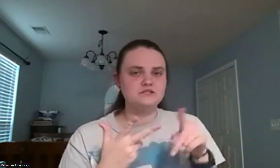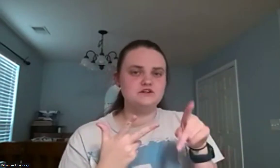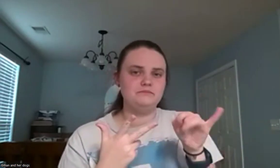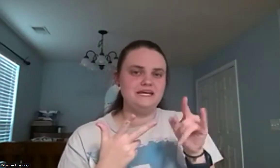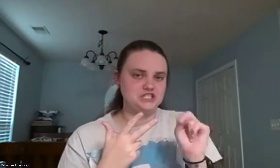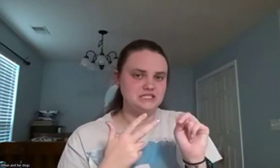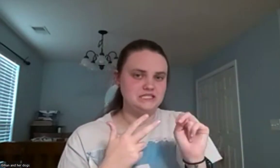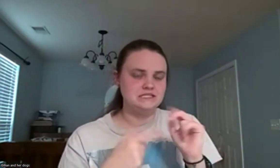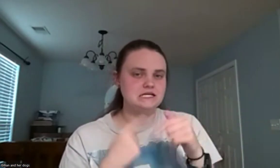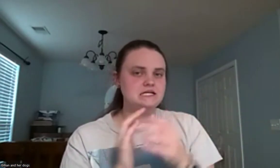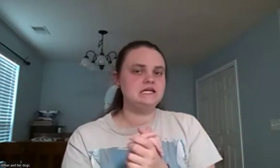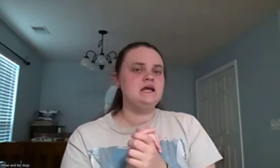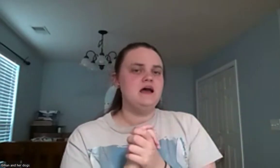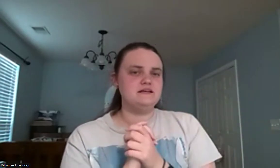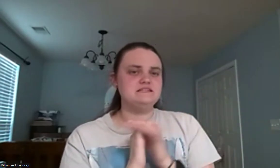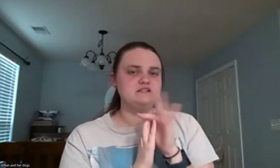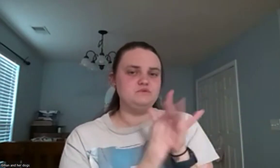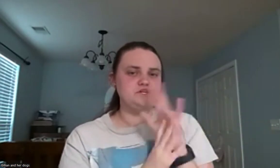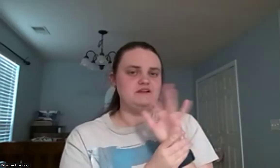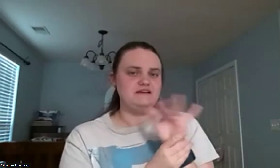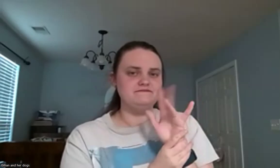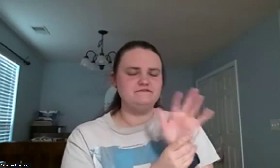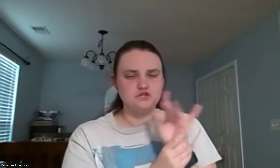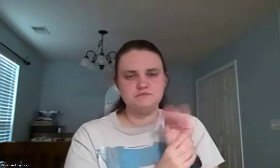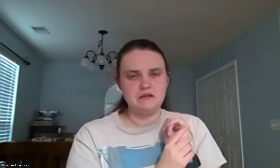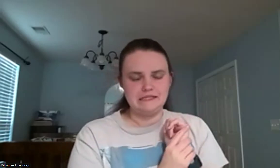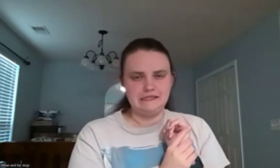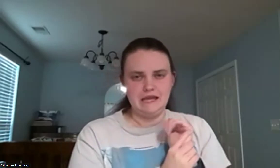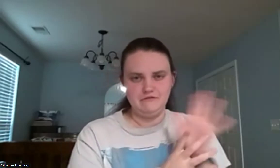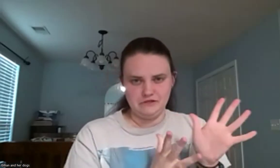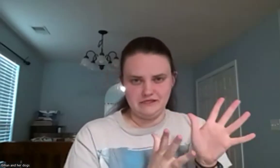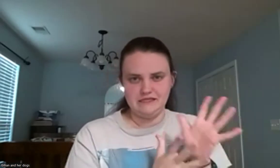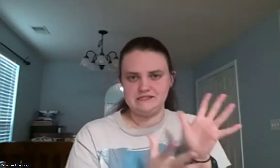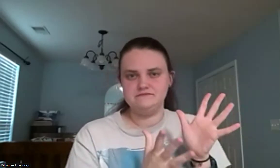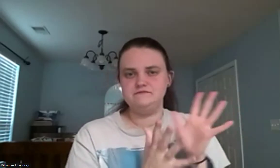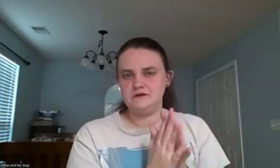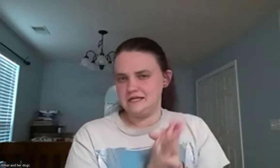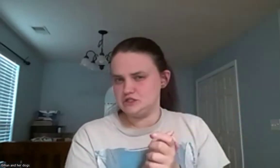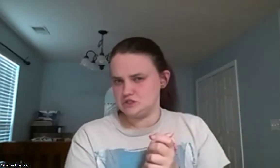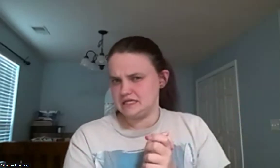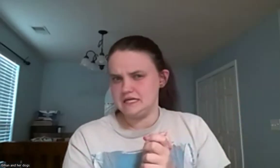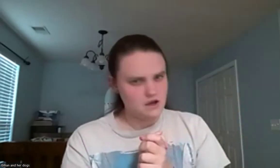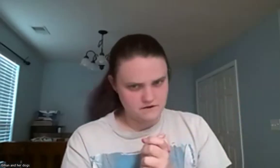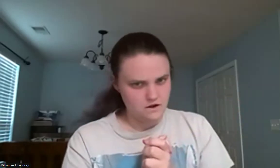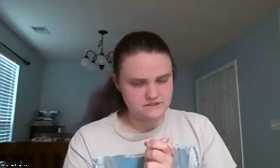called pigeon signing, and that's typically where you're like finger spelling everything. It's very interesting and not very often